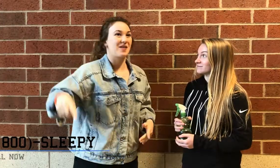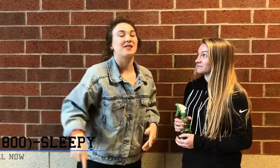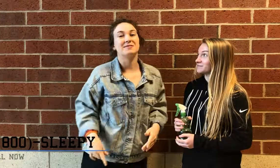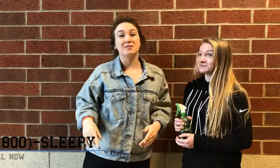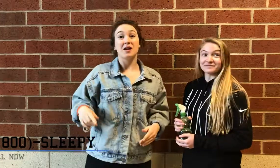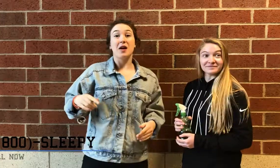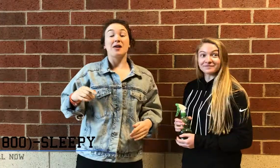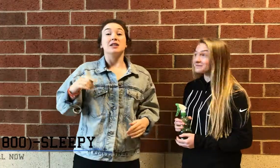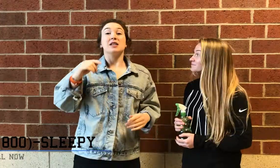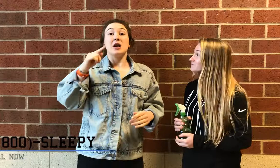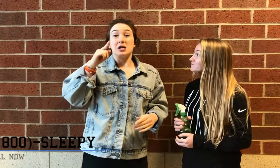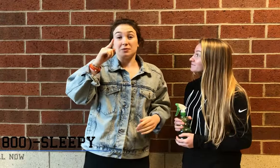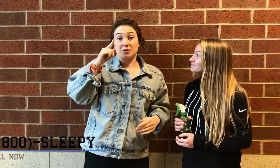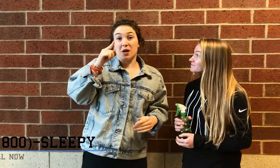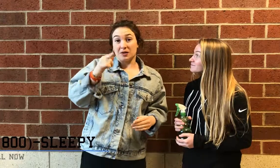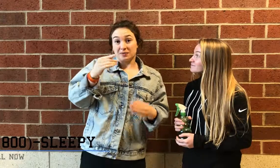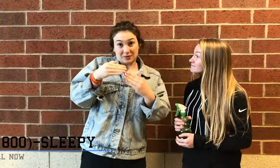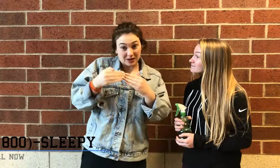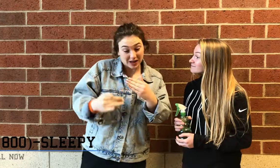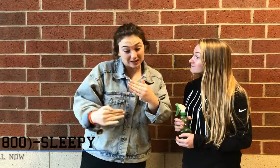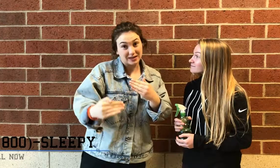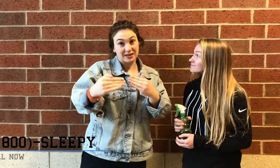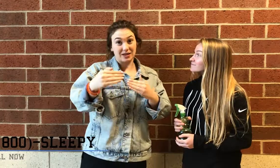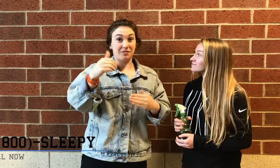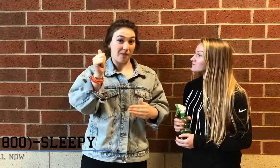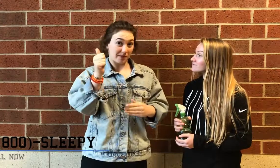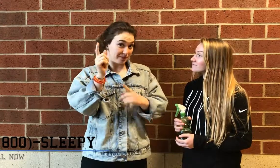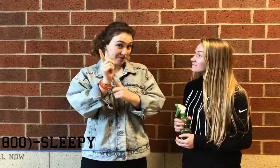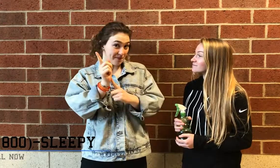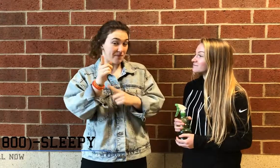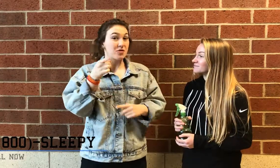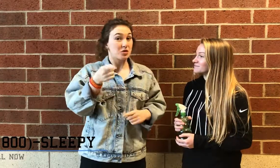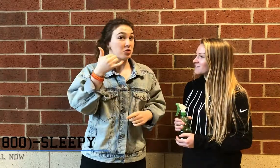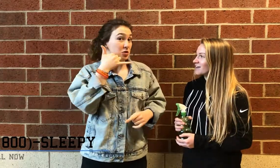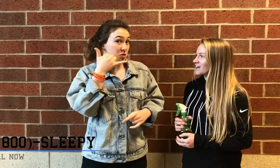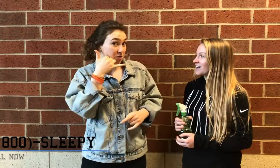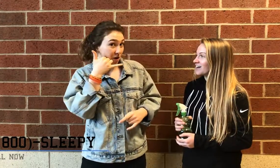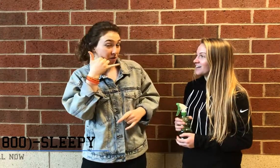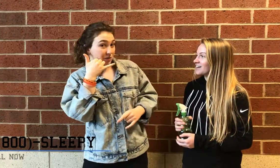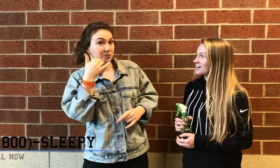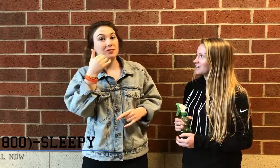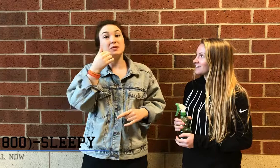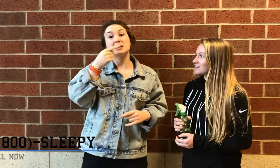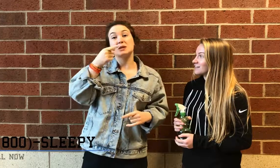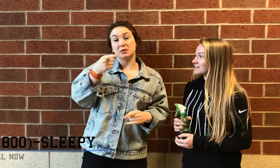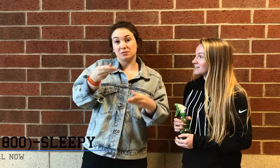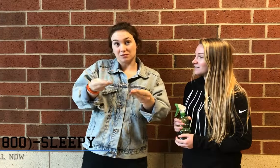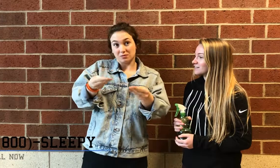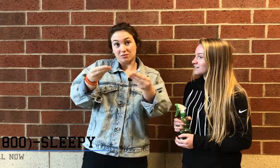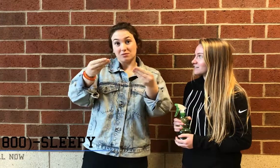$19.99. And if you call within the next 10 minutes, you'll get a free super